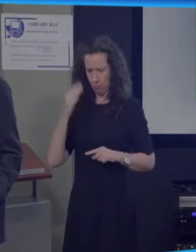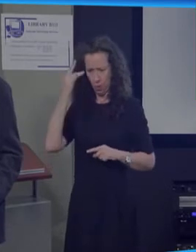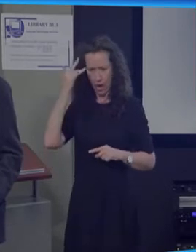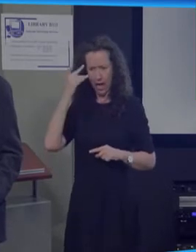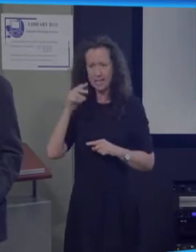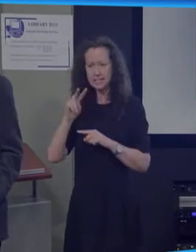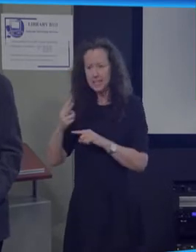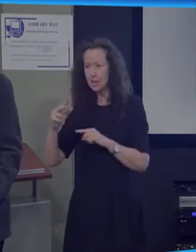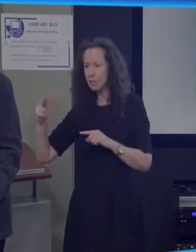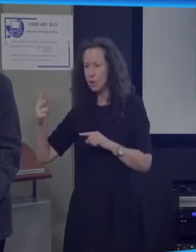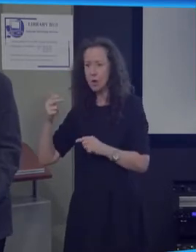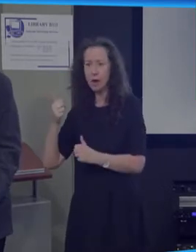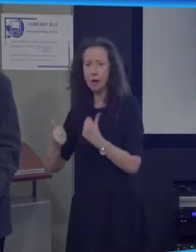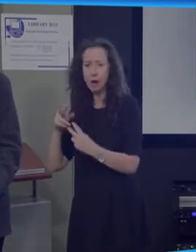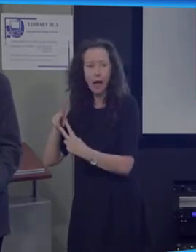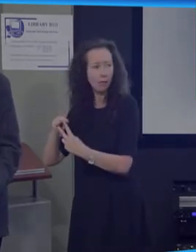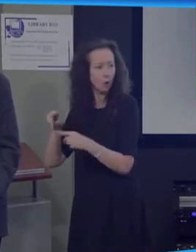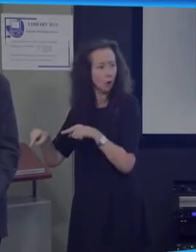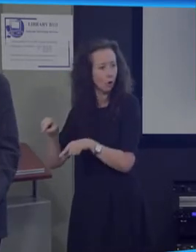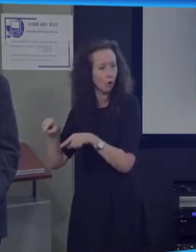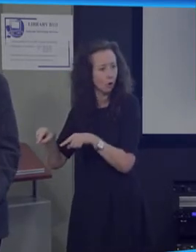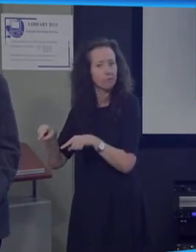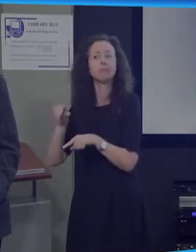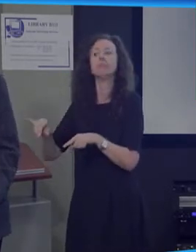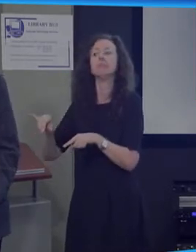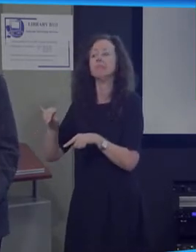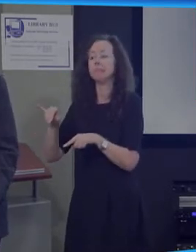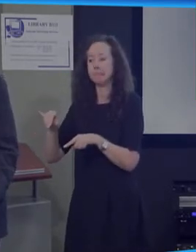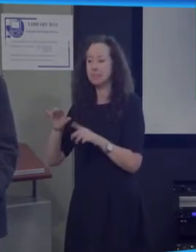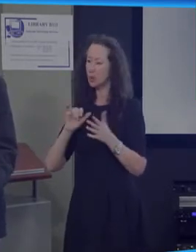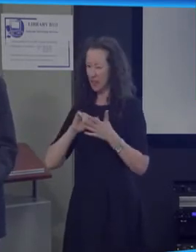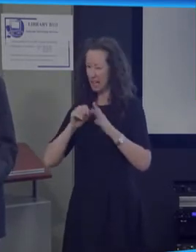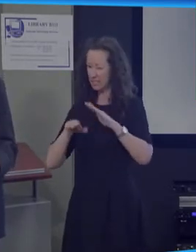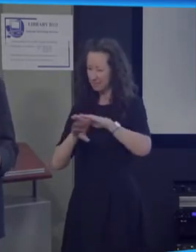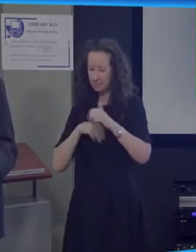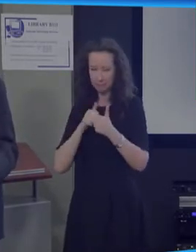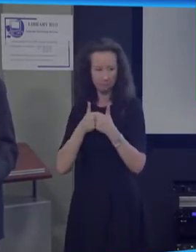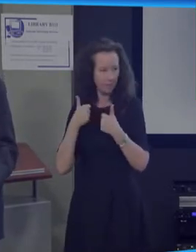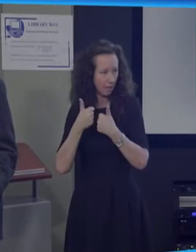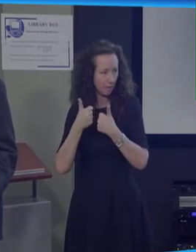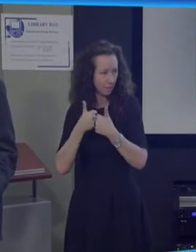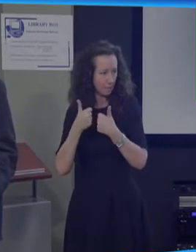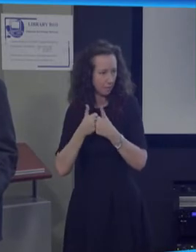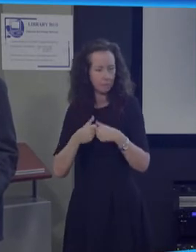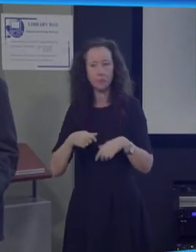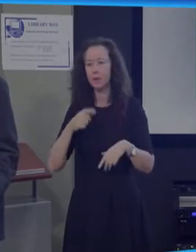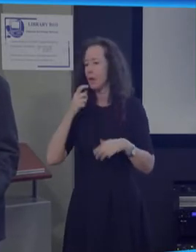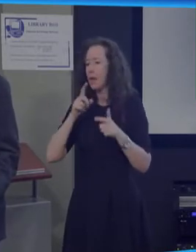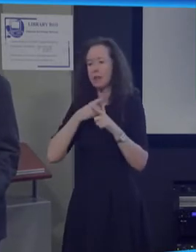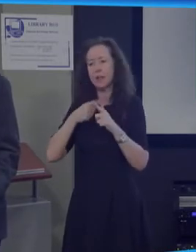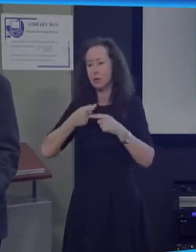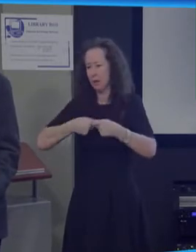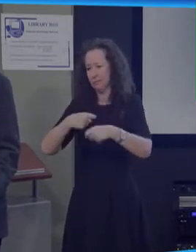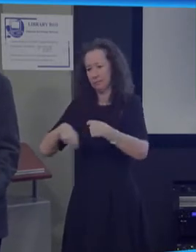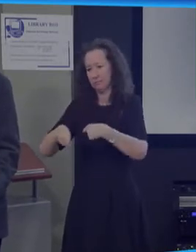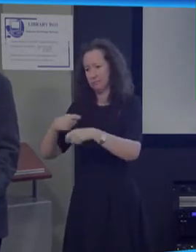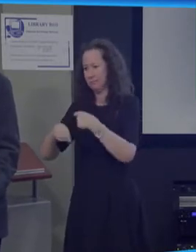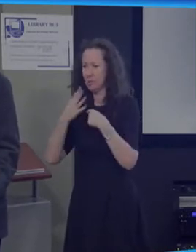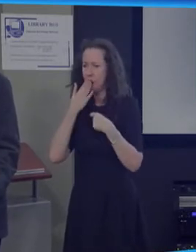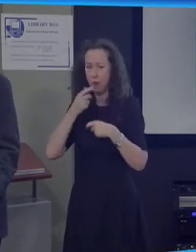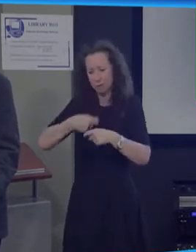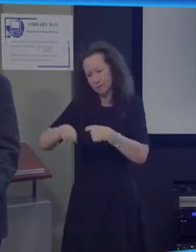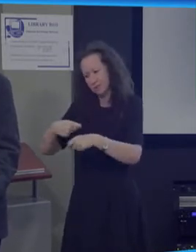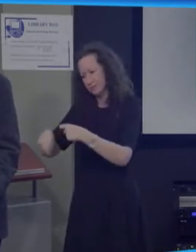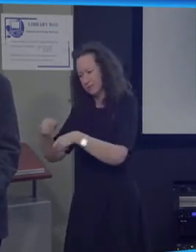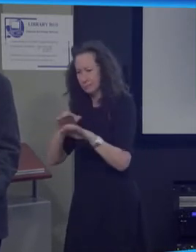third box. So that's the nature of the game. And to summarize all the different patterns and all the explanations and